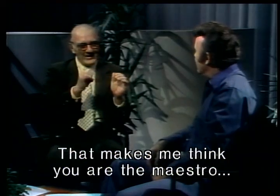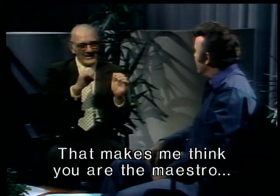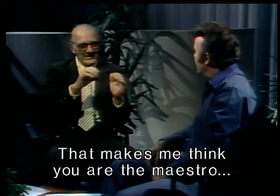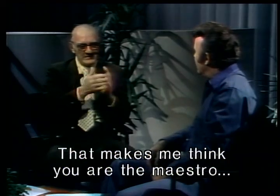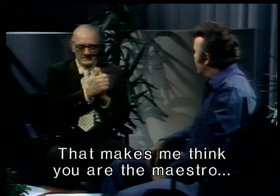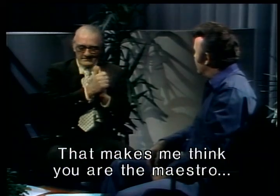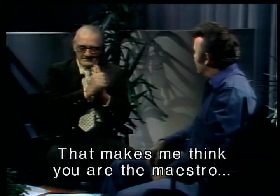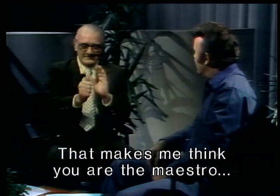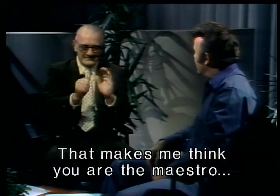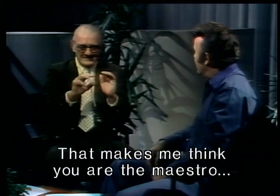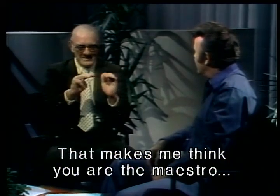the